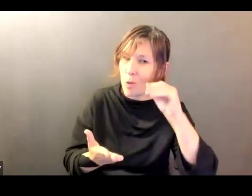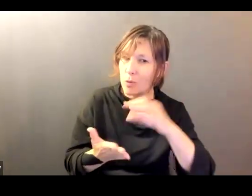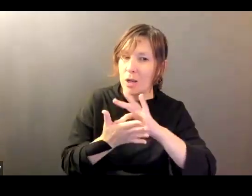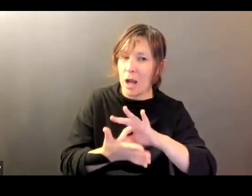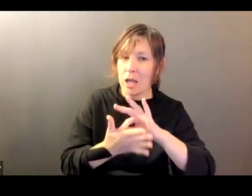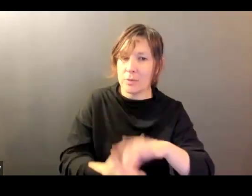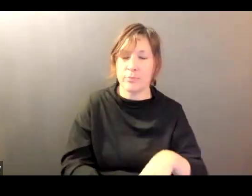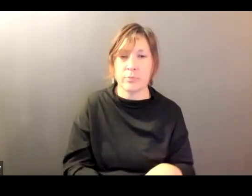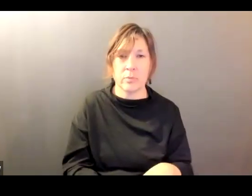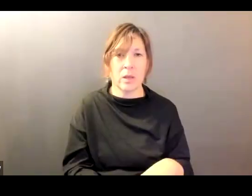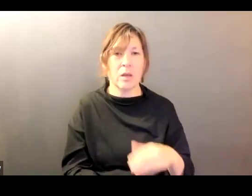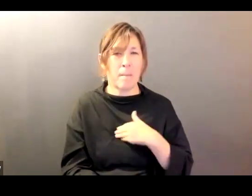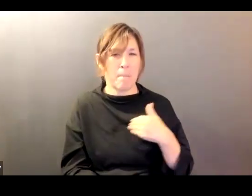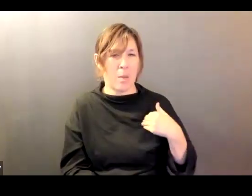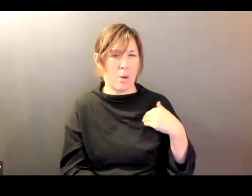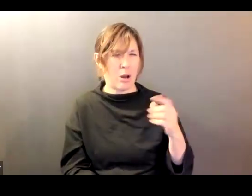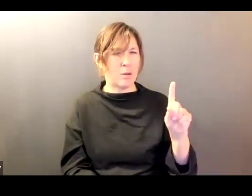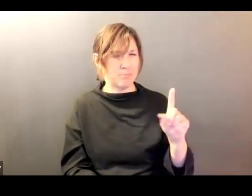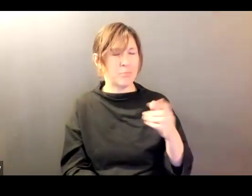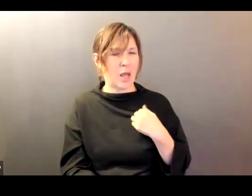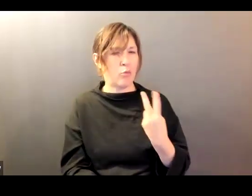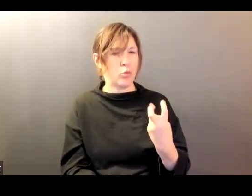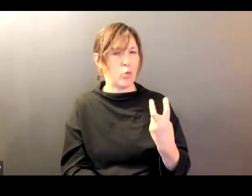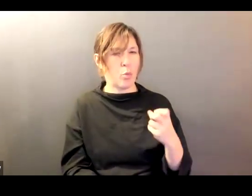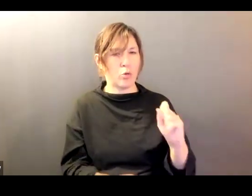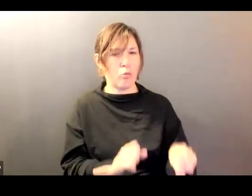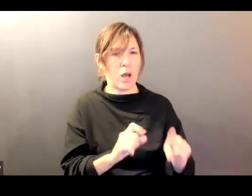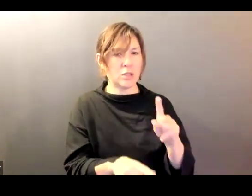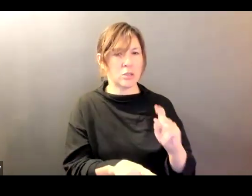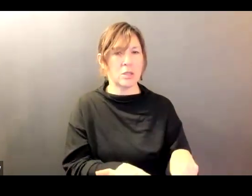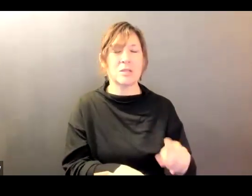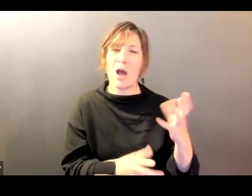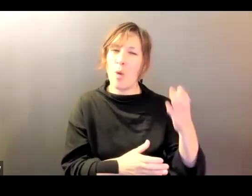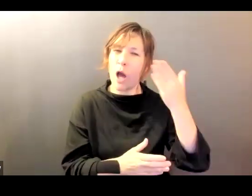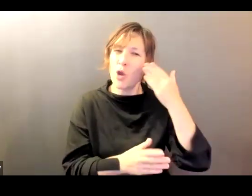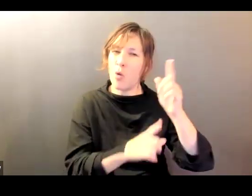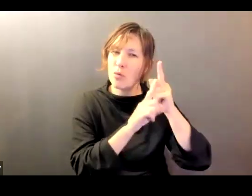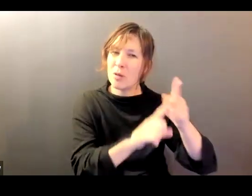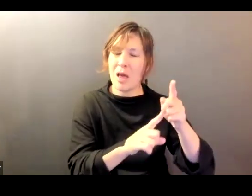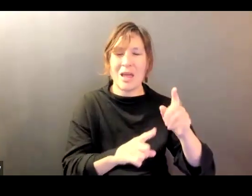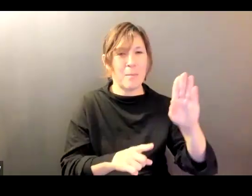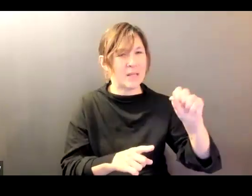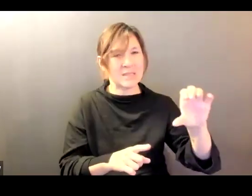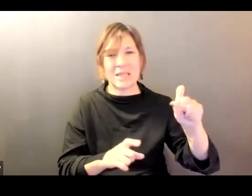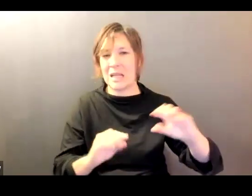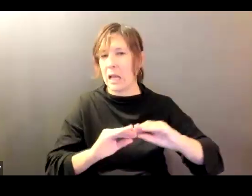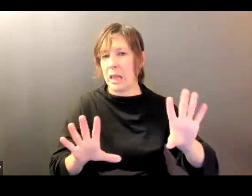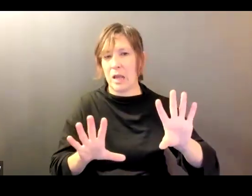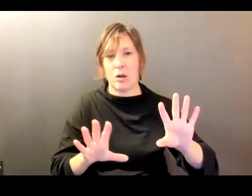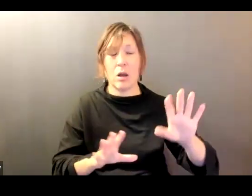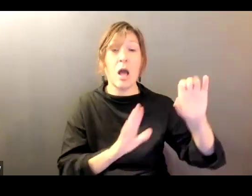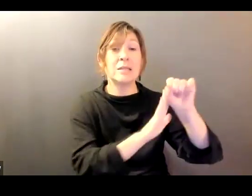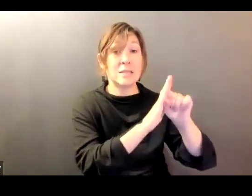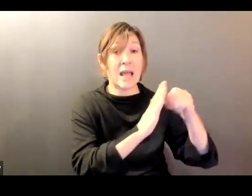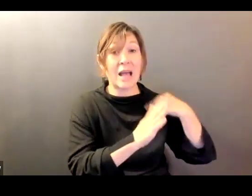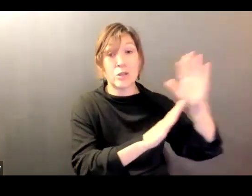Helpful. I have 2 more questions, but I will say on the targets piece, it will be helpful for us to get clarity on that. I know there's the state target, but